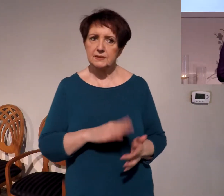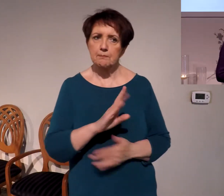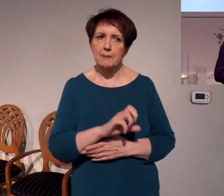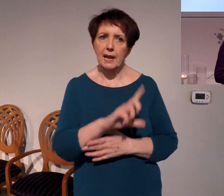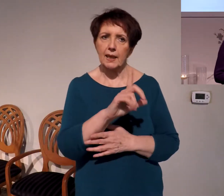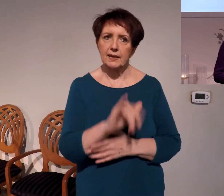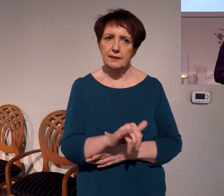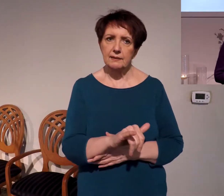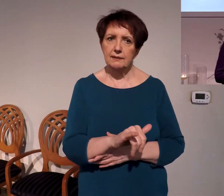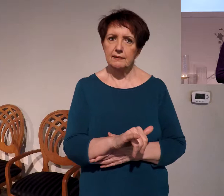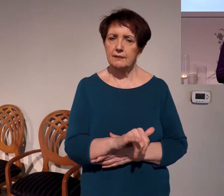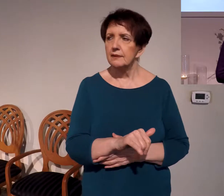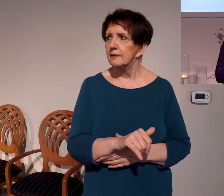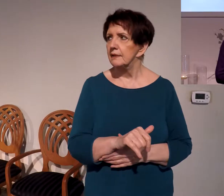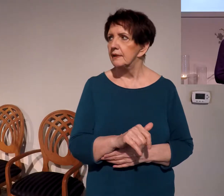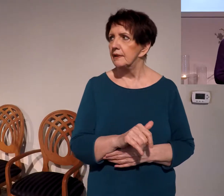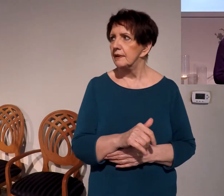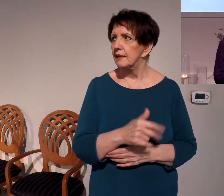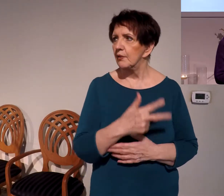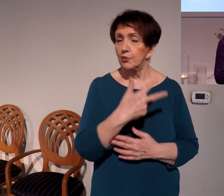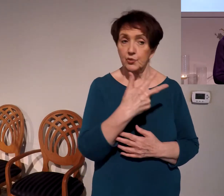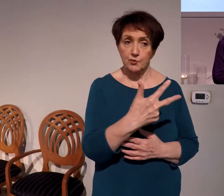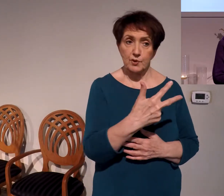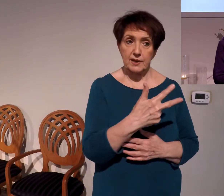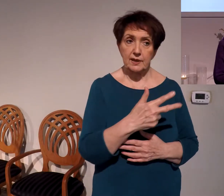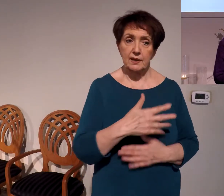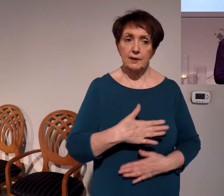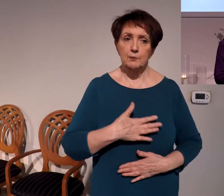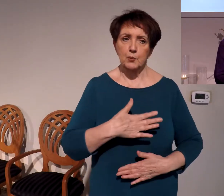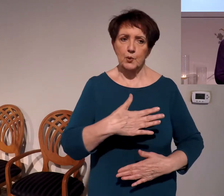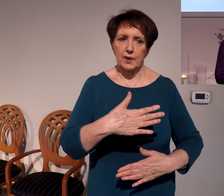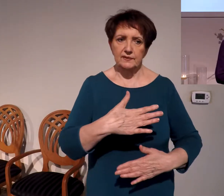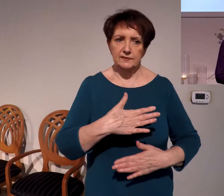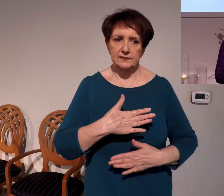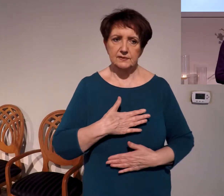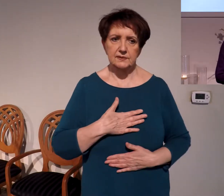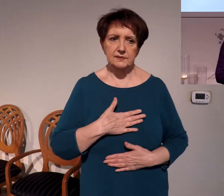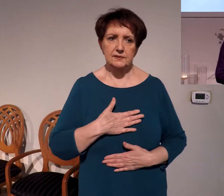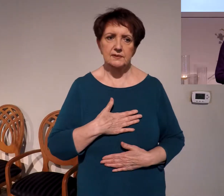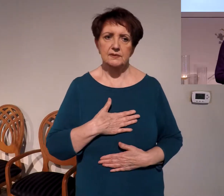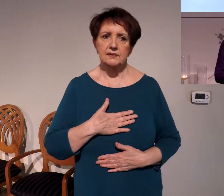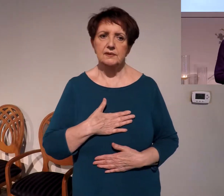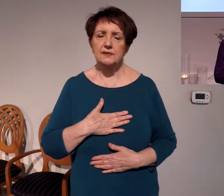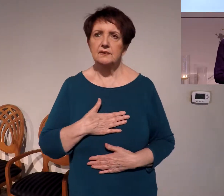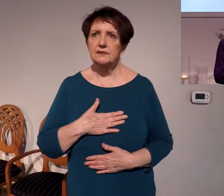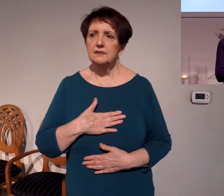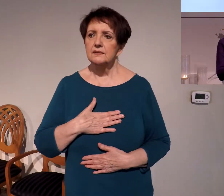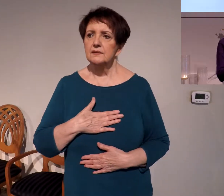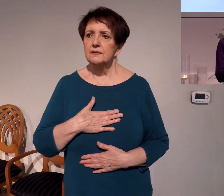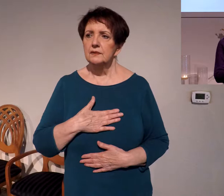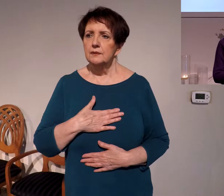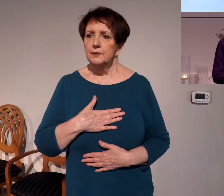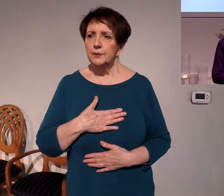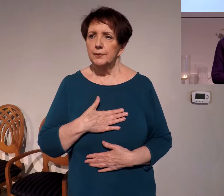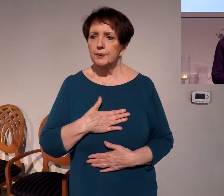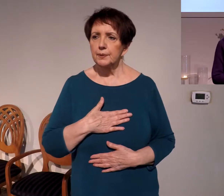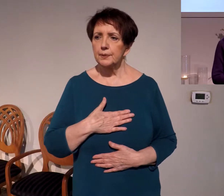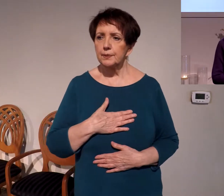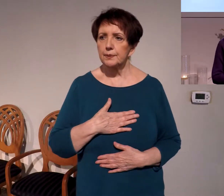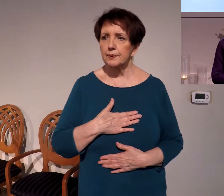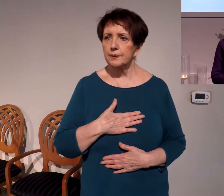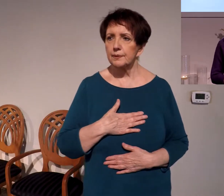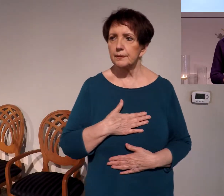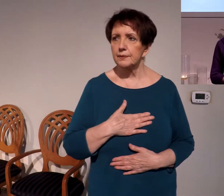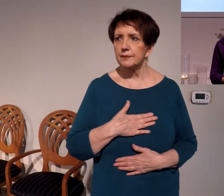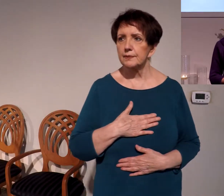Actually, 3 belly breaths. 3 belly breaths. And of course,